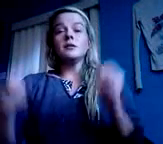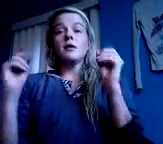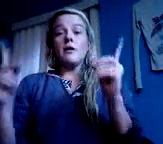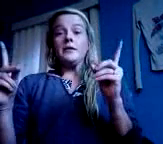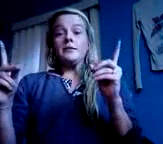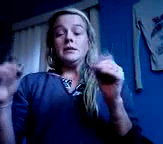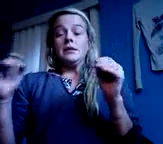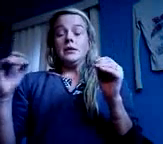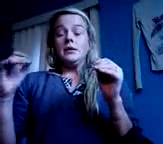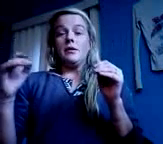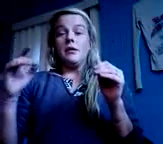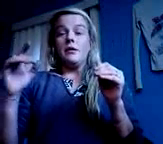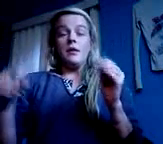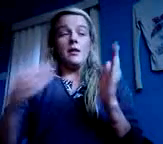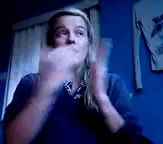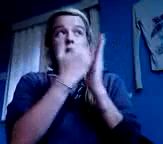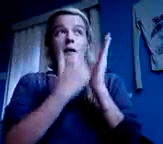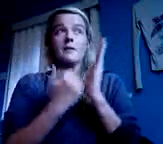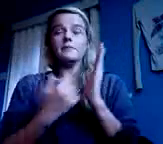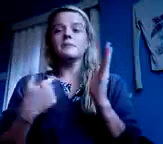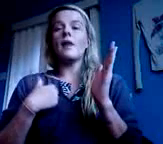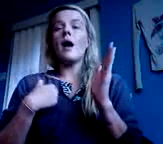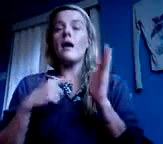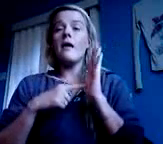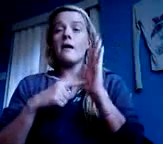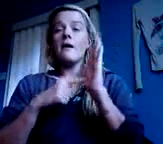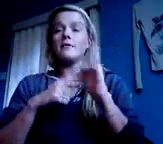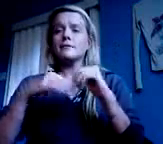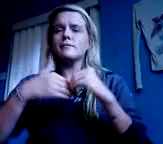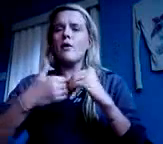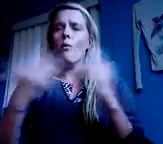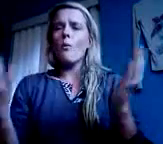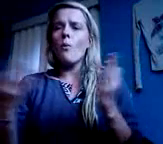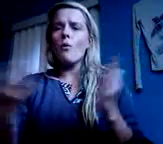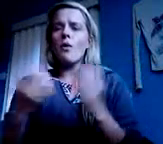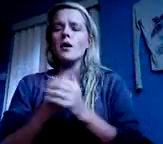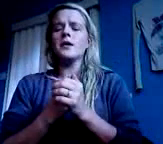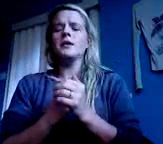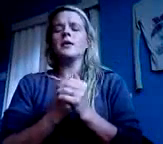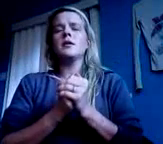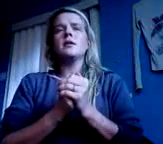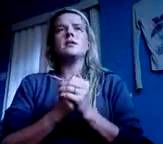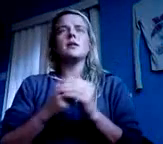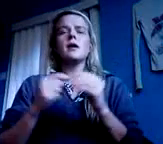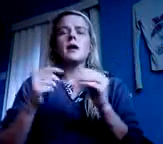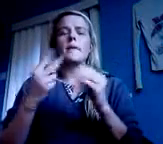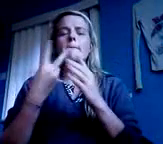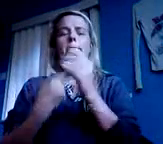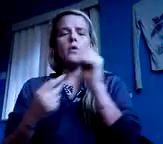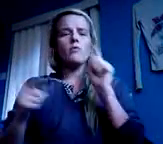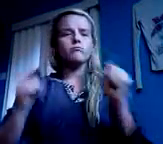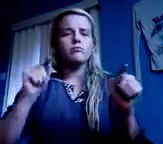video, I'm going to show you how to balance chemical equations. And this is just one of those things in chemistry that is really, it's